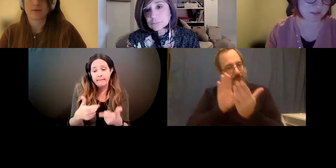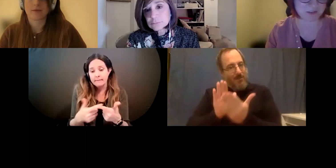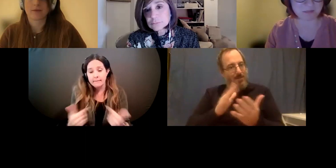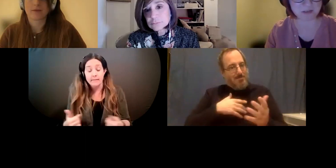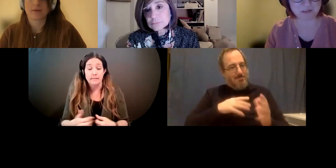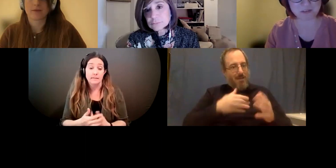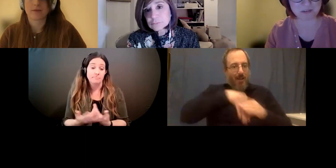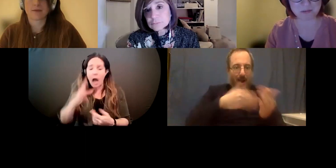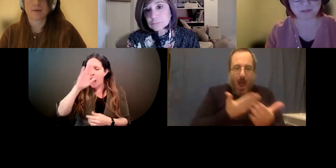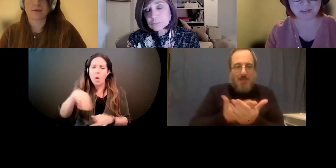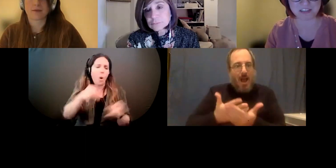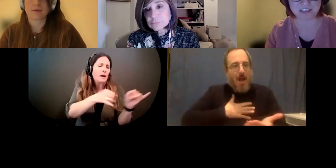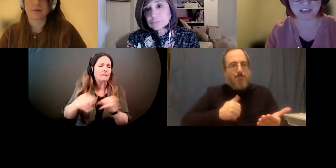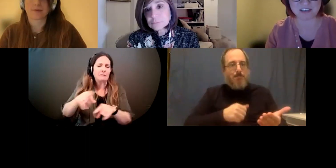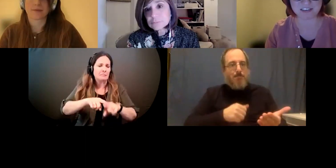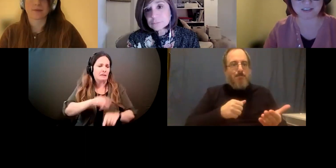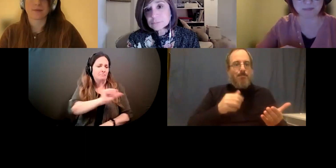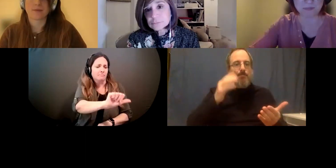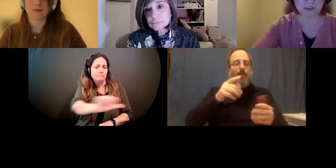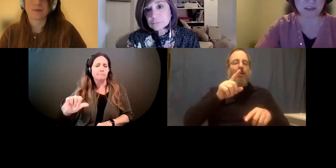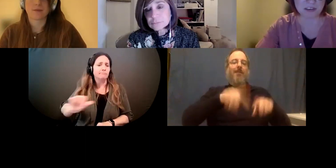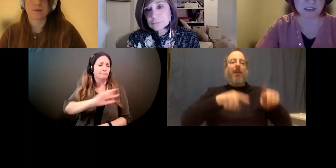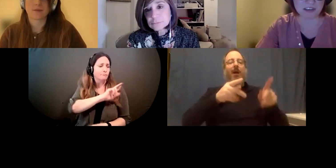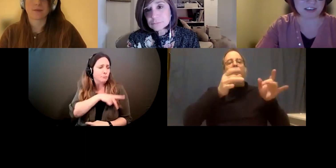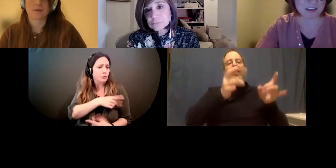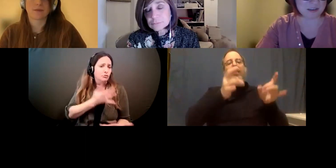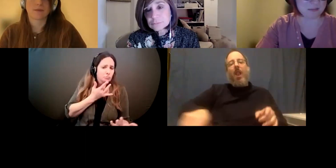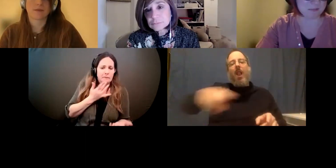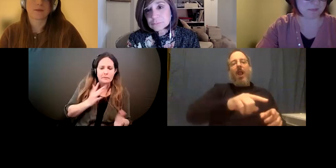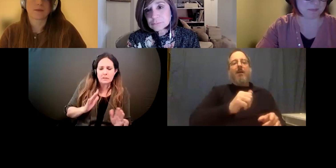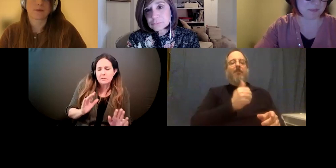a person, depends on a personality, and